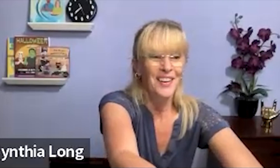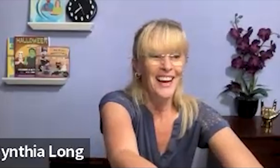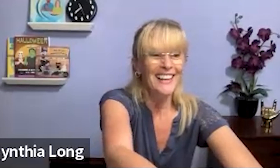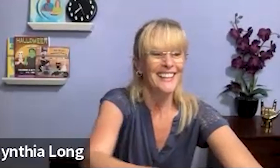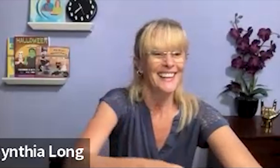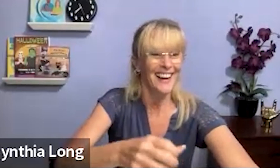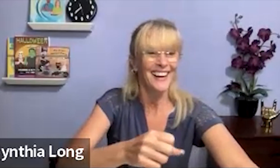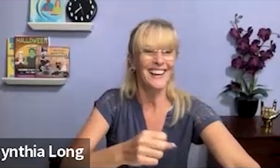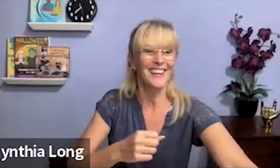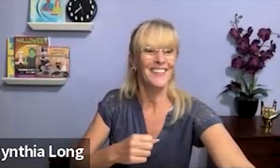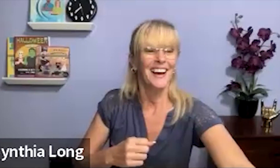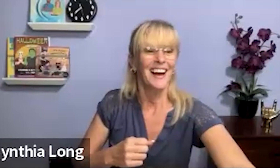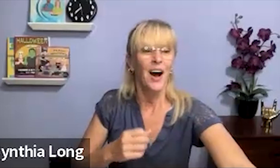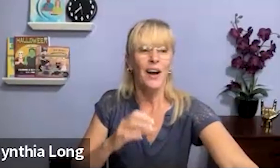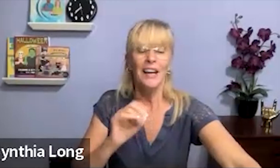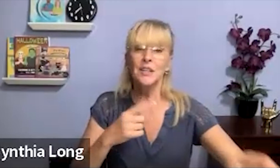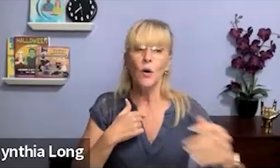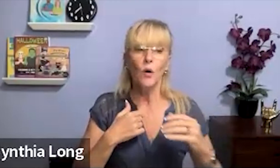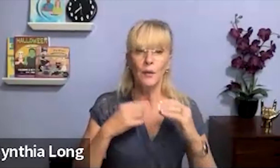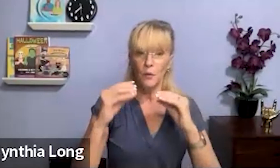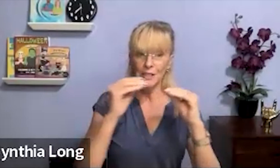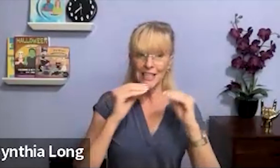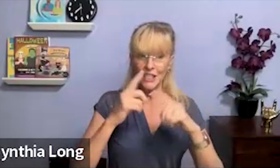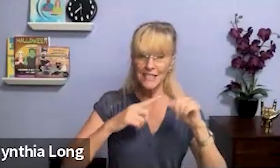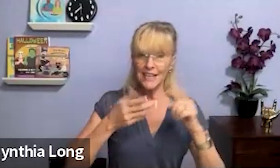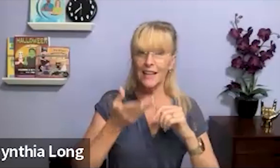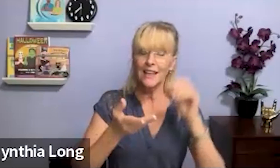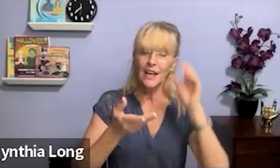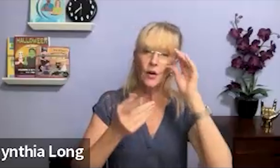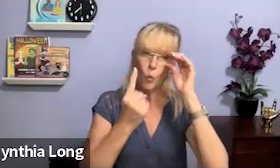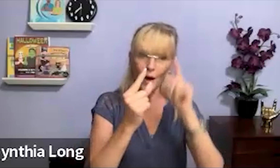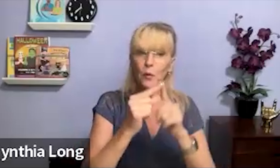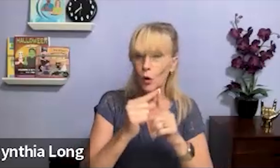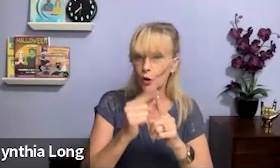Okay, yeah, I know. Okay, so we're teaching sign there, one word.